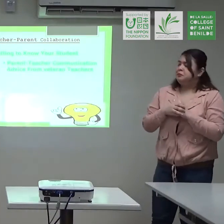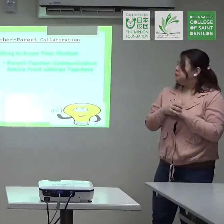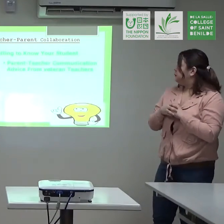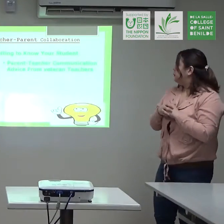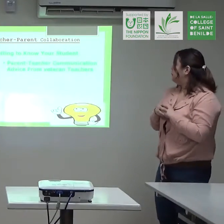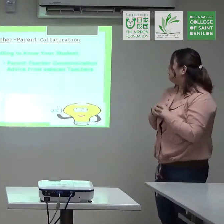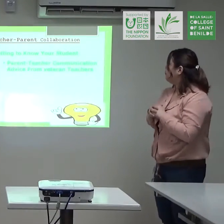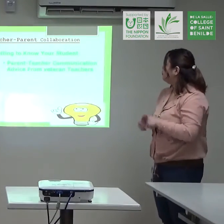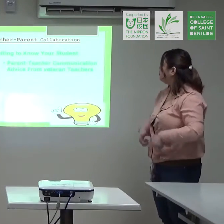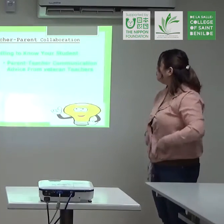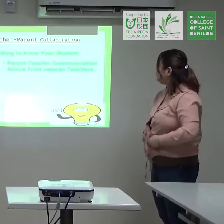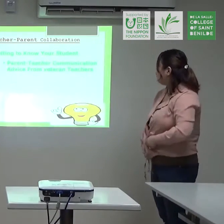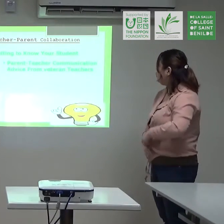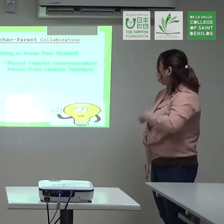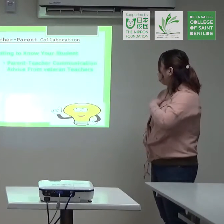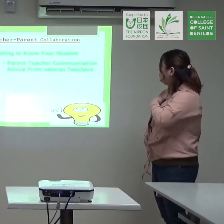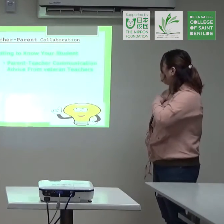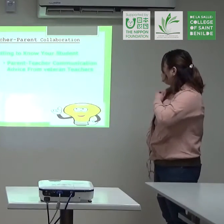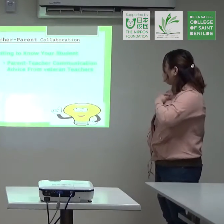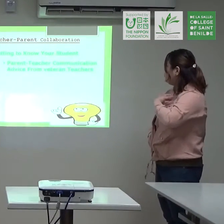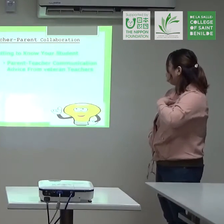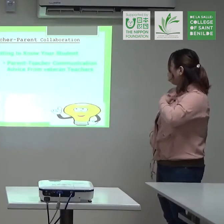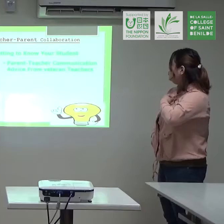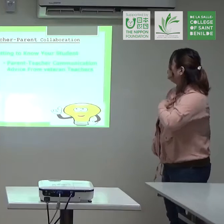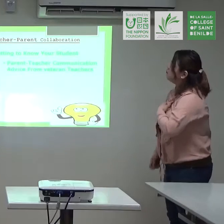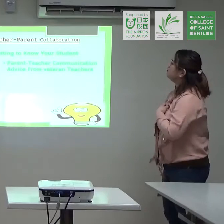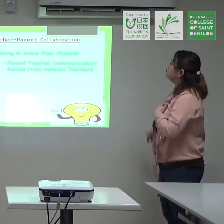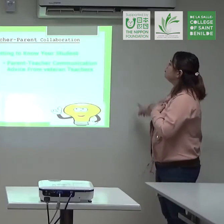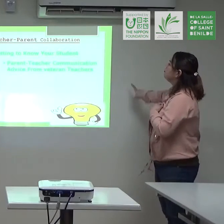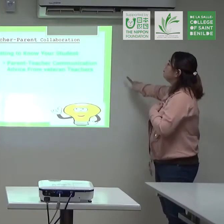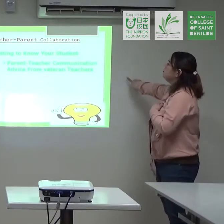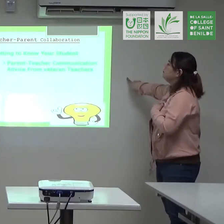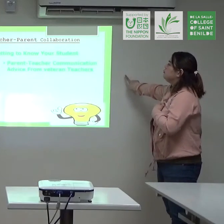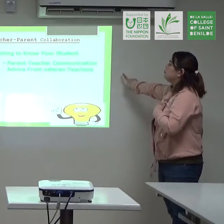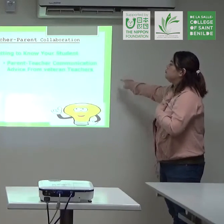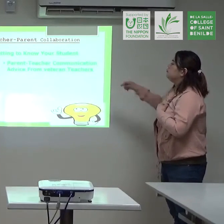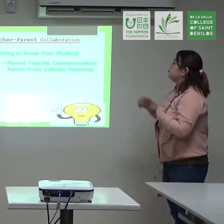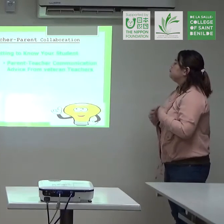Alright, parent-teacher communication, advice from veteran teachers.